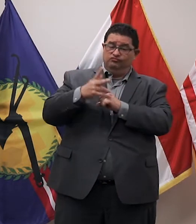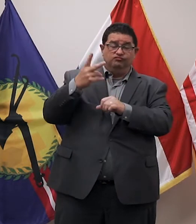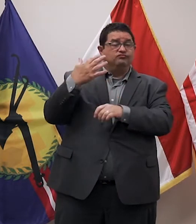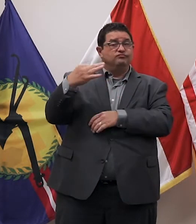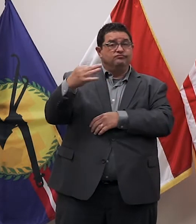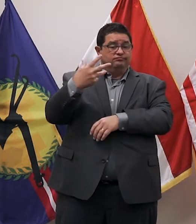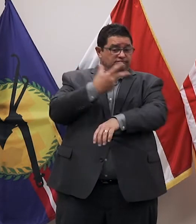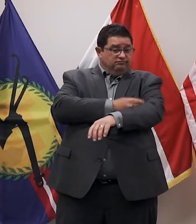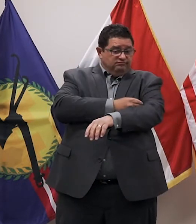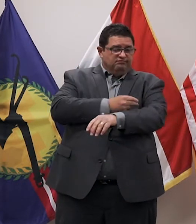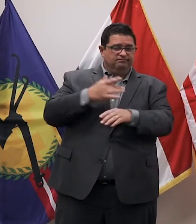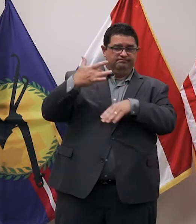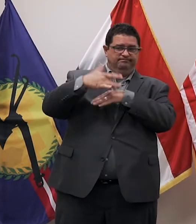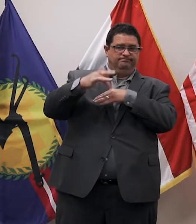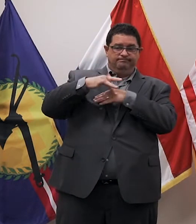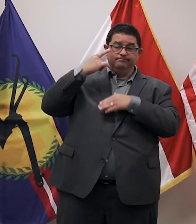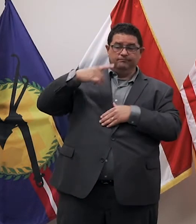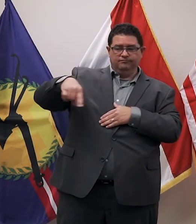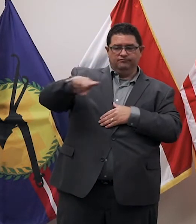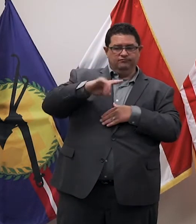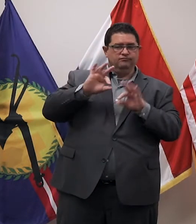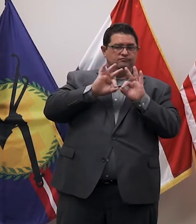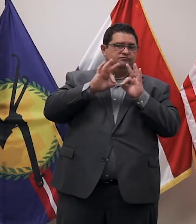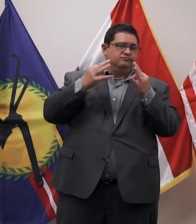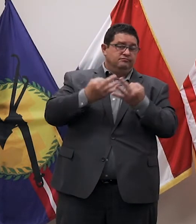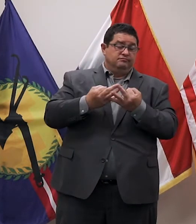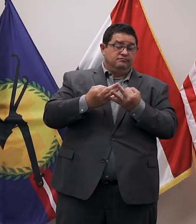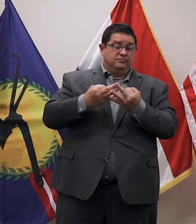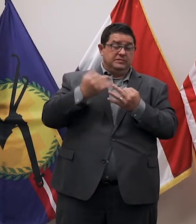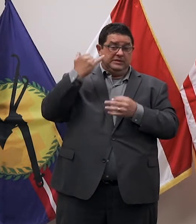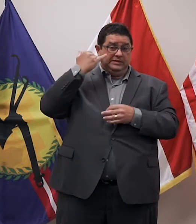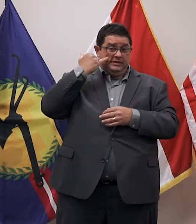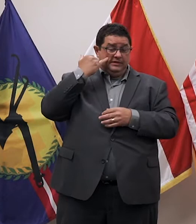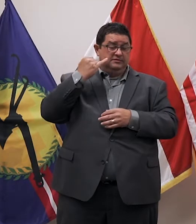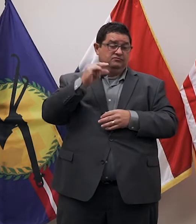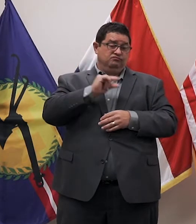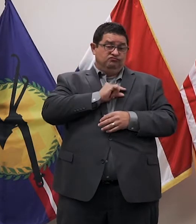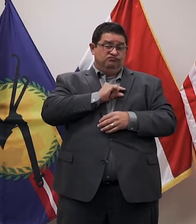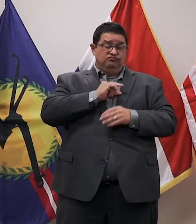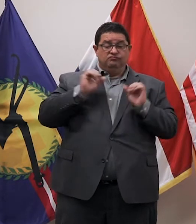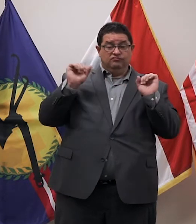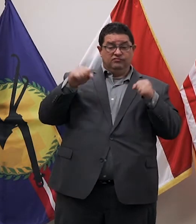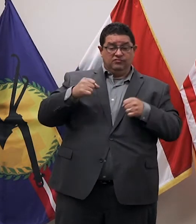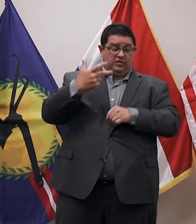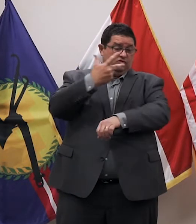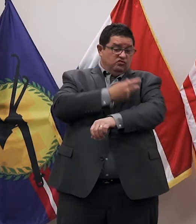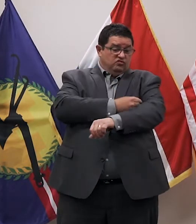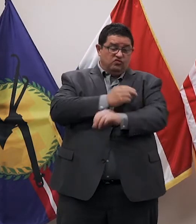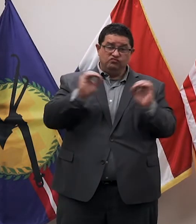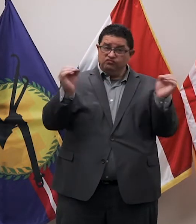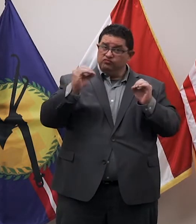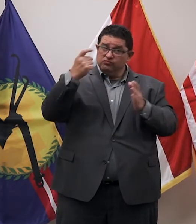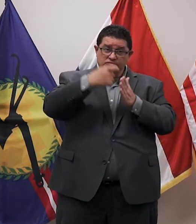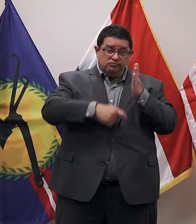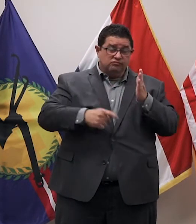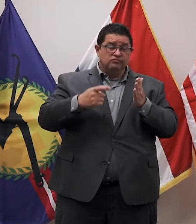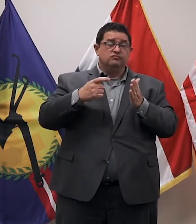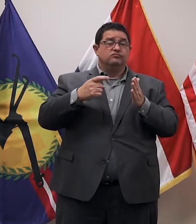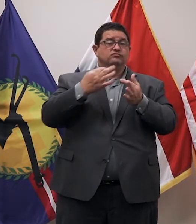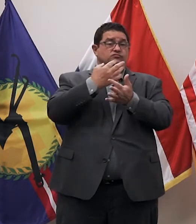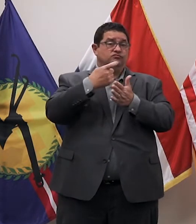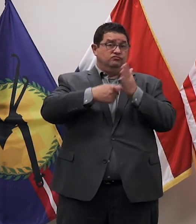eligible families. Eligible students can receive all their shots at no cost at our 3 public